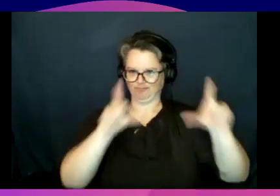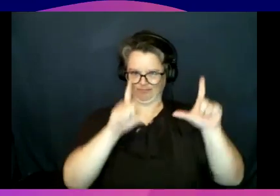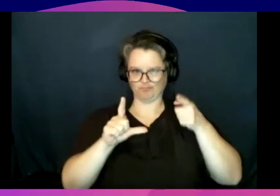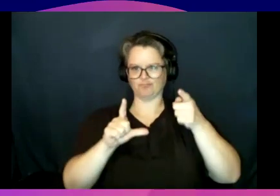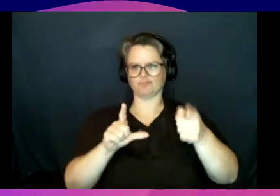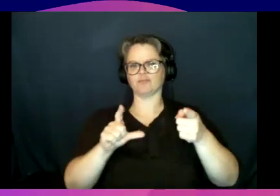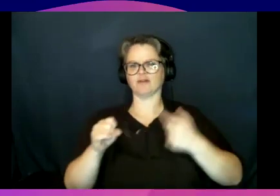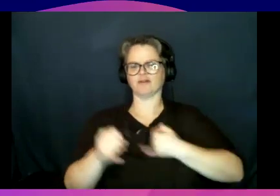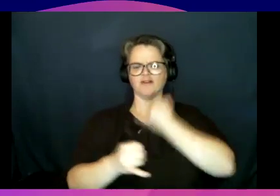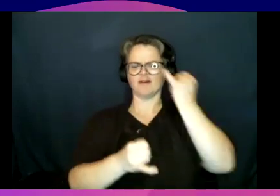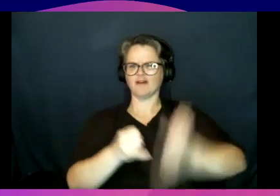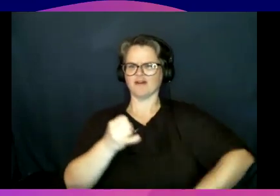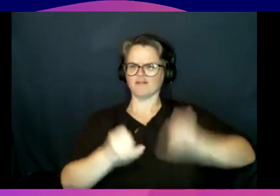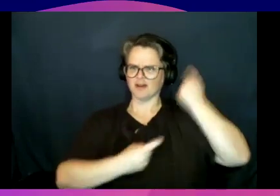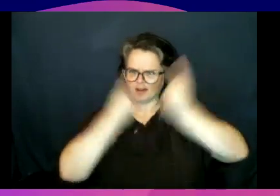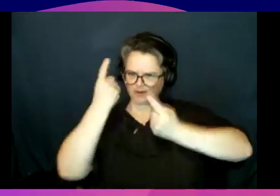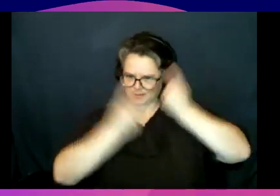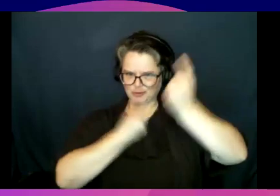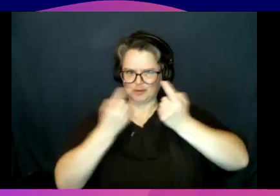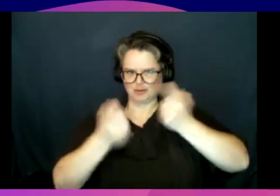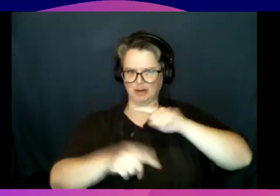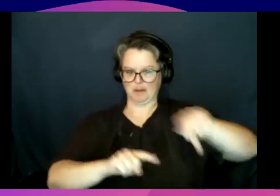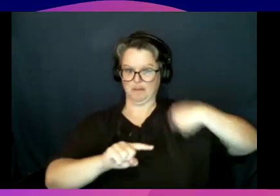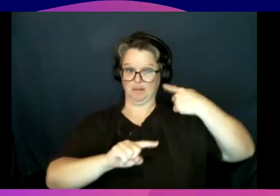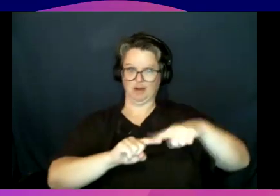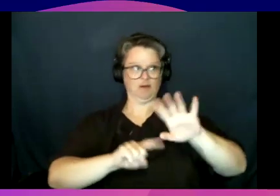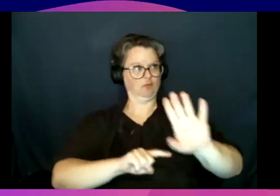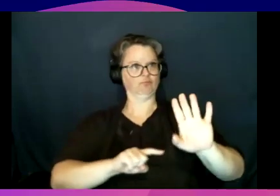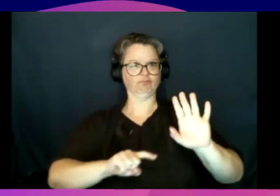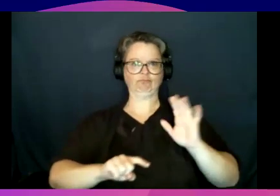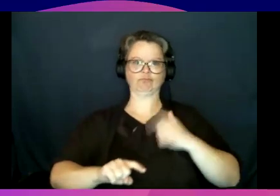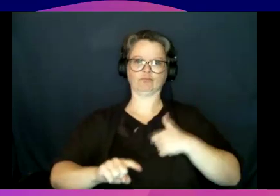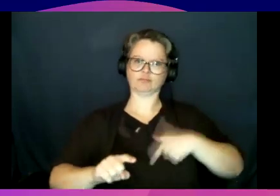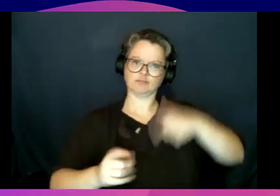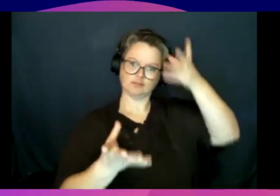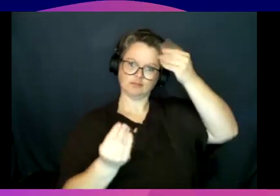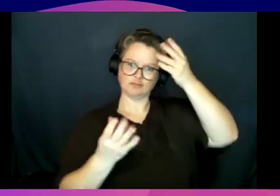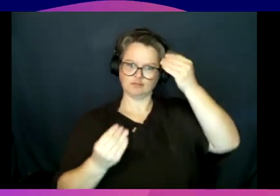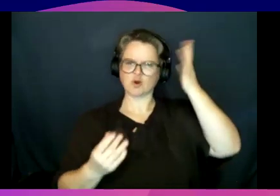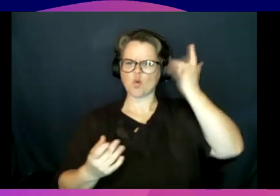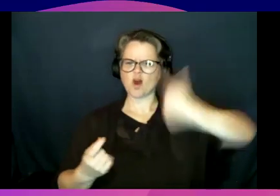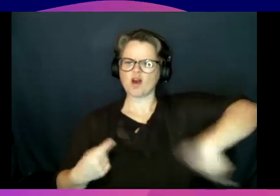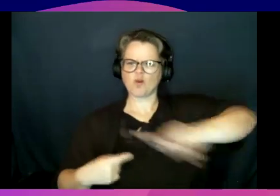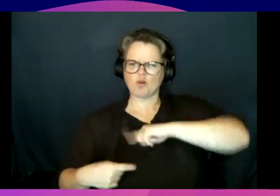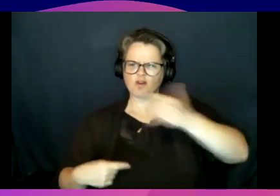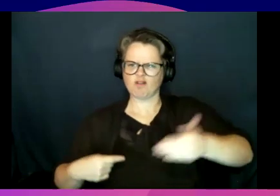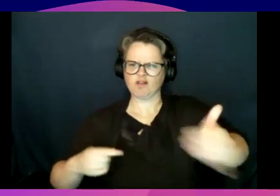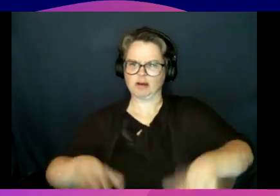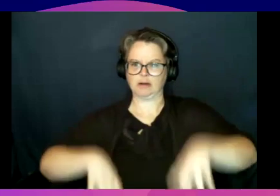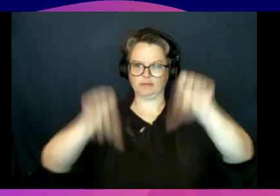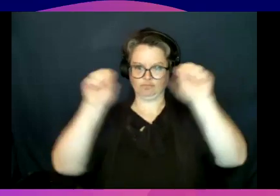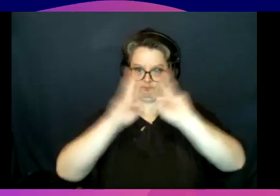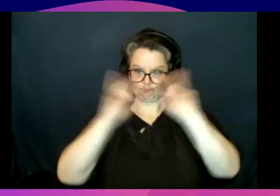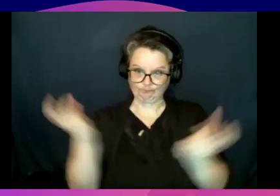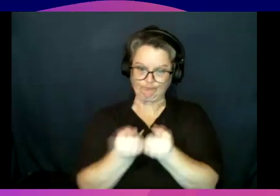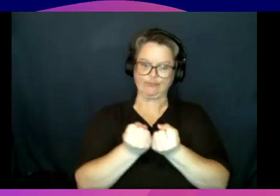this content. And oftentimes organizations who have contracted with us for the workshop will ask where to start, like how